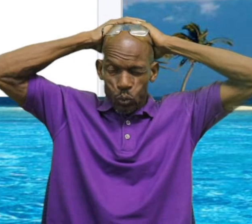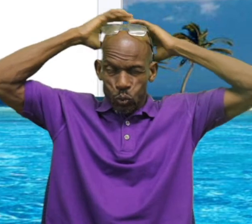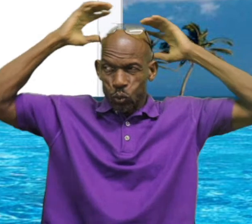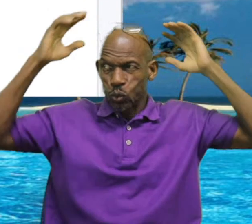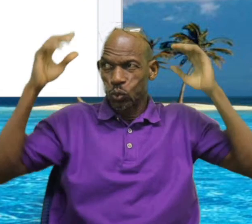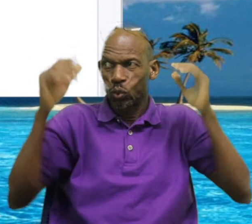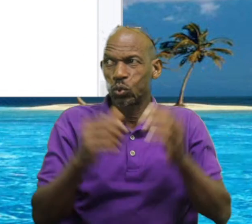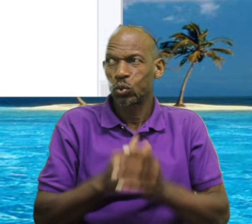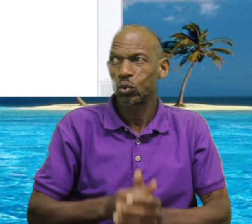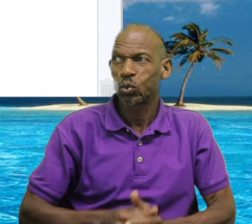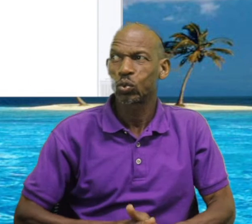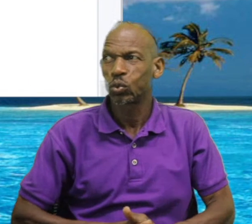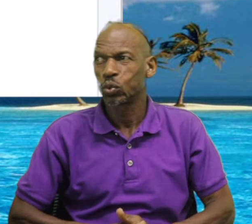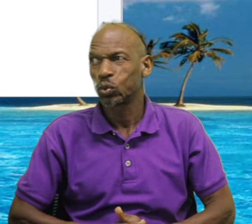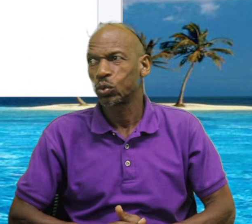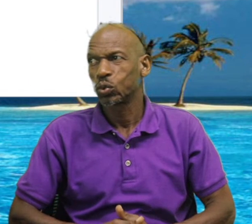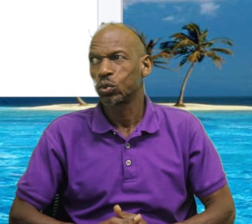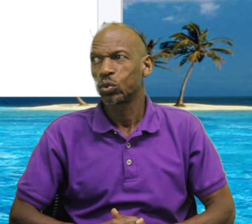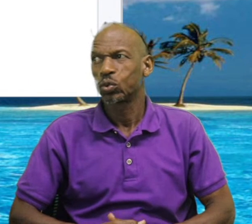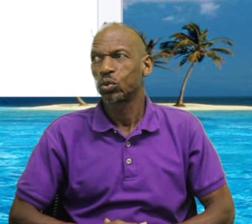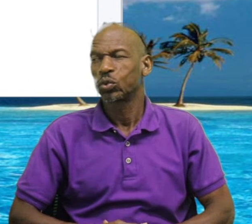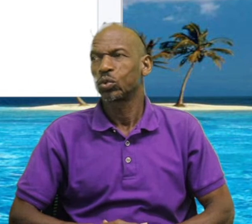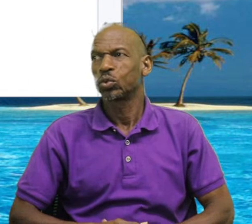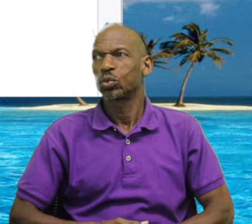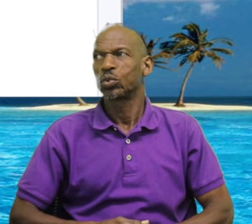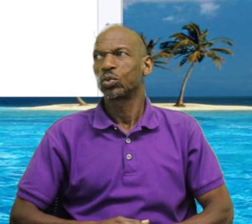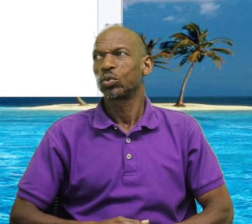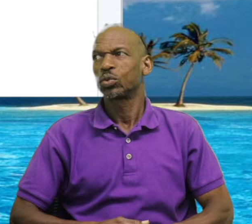Am I going to put it where C is?